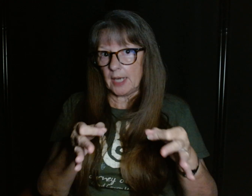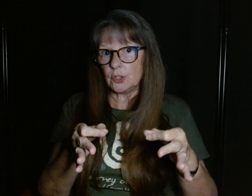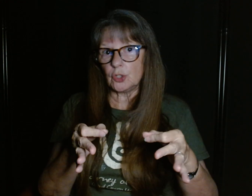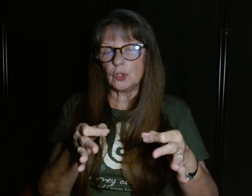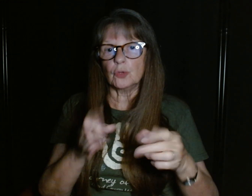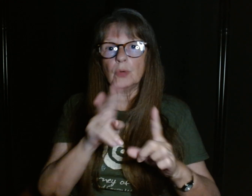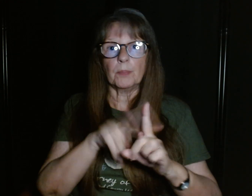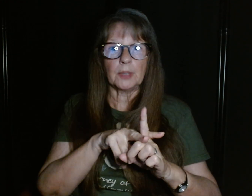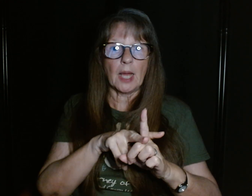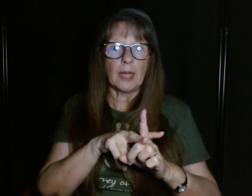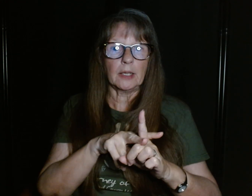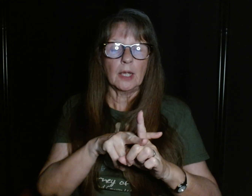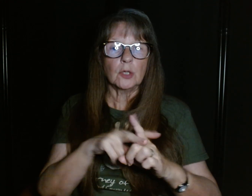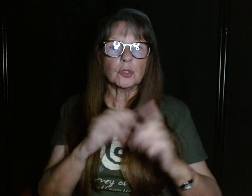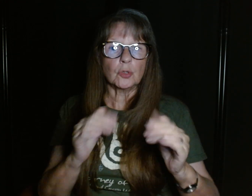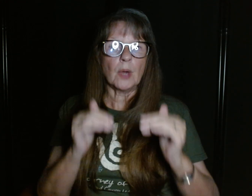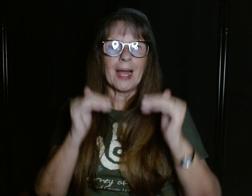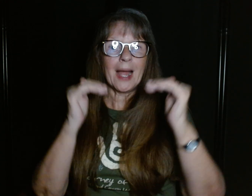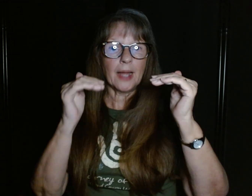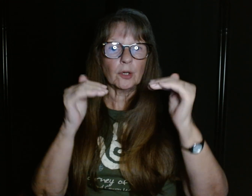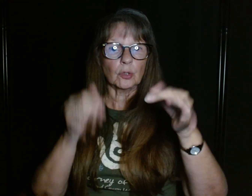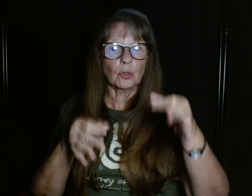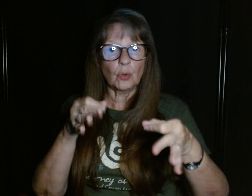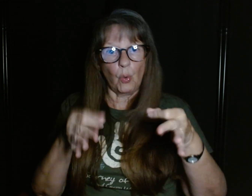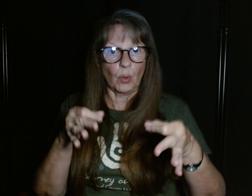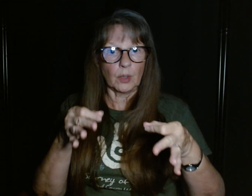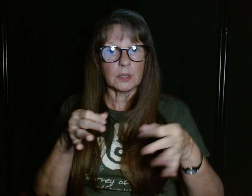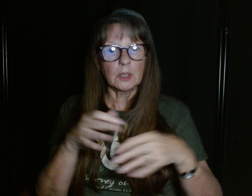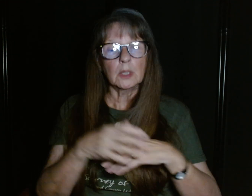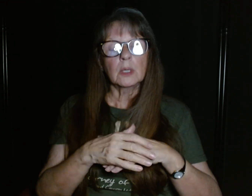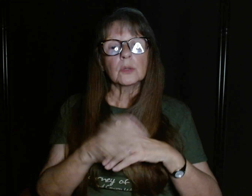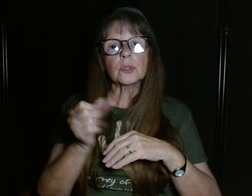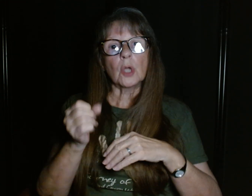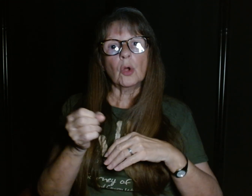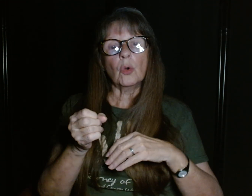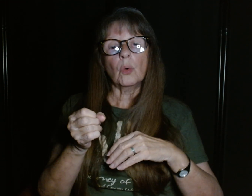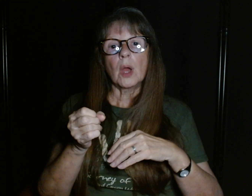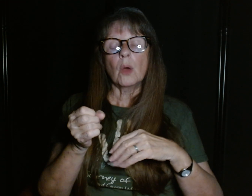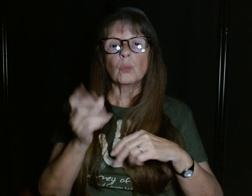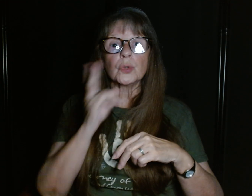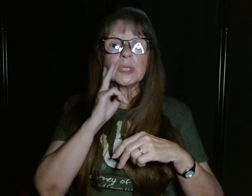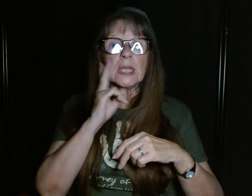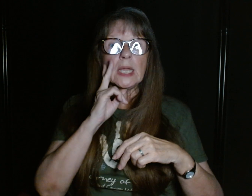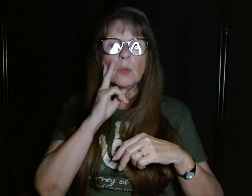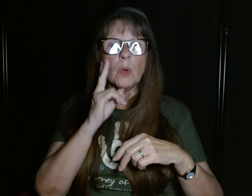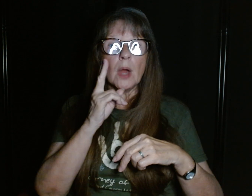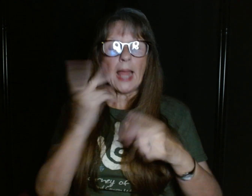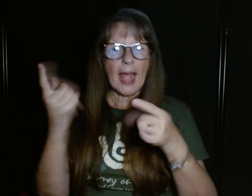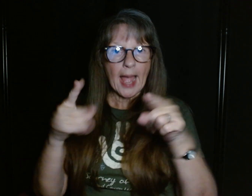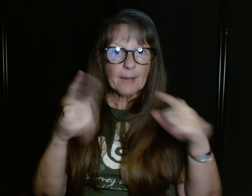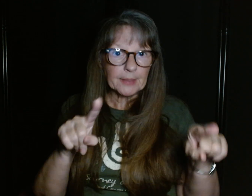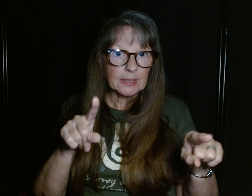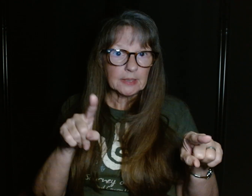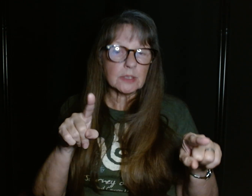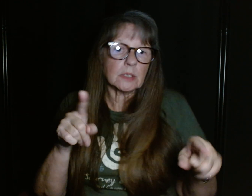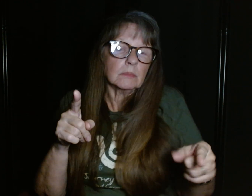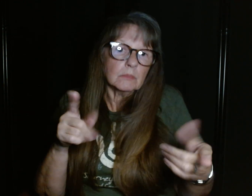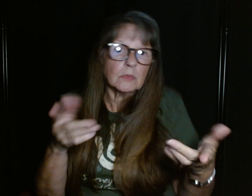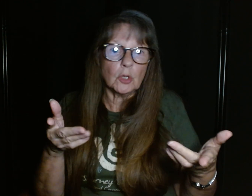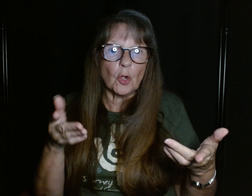decides to apply to a higher court. So we'll see what happens, you